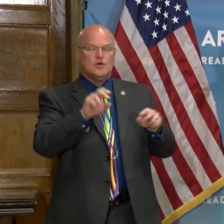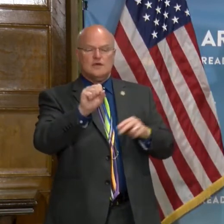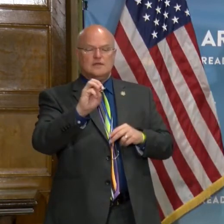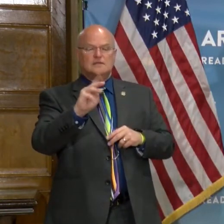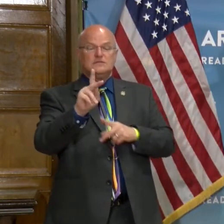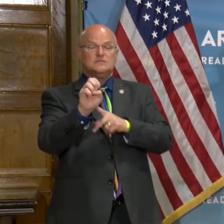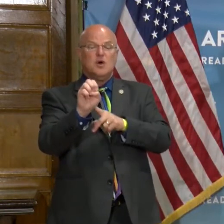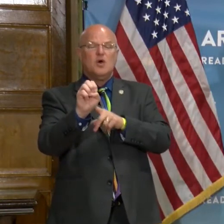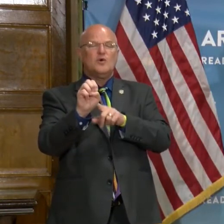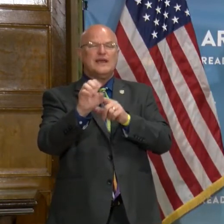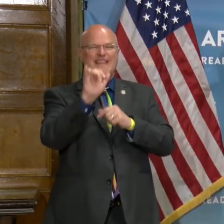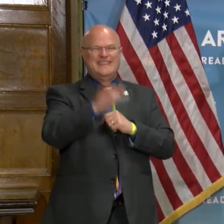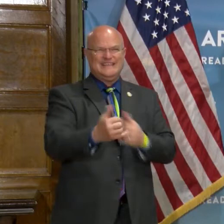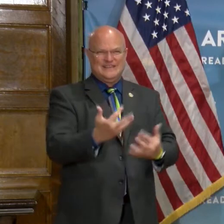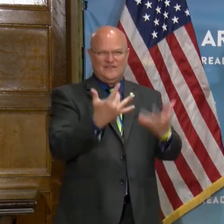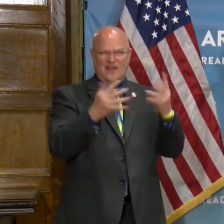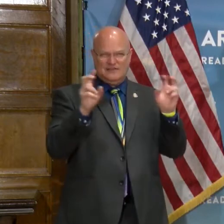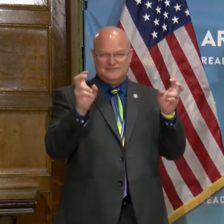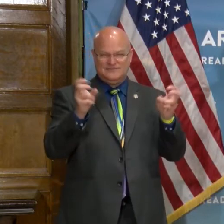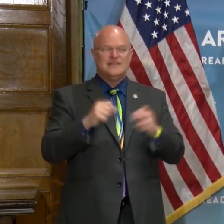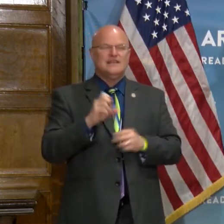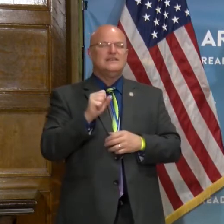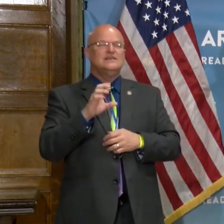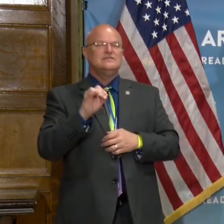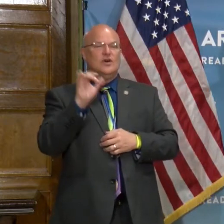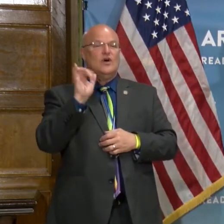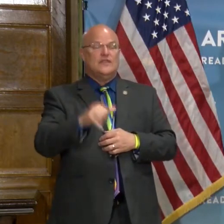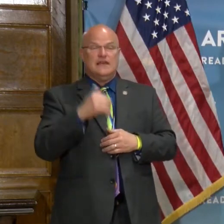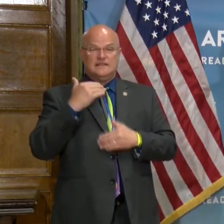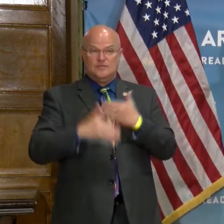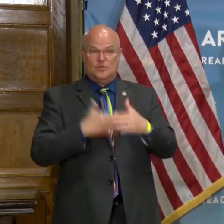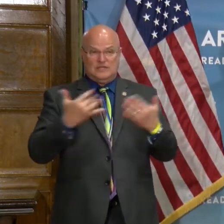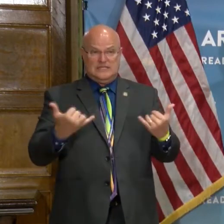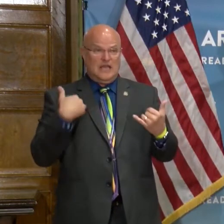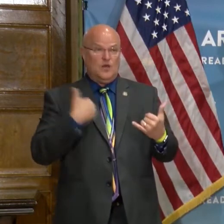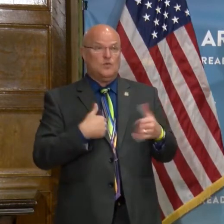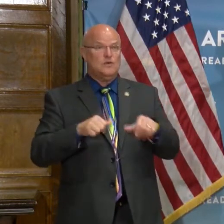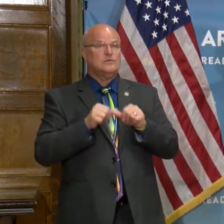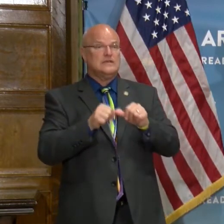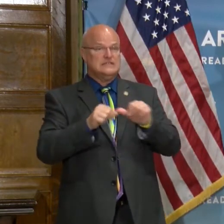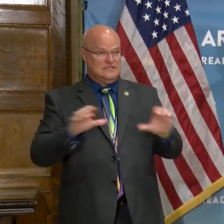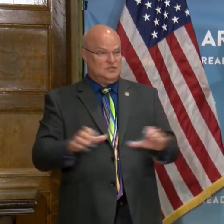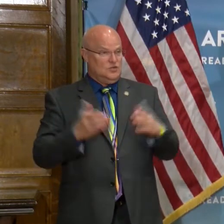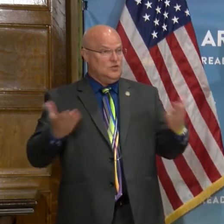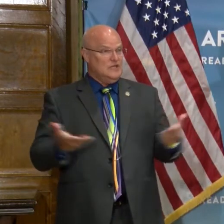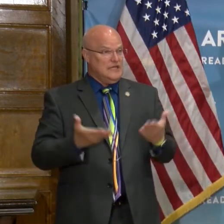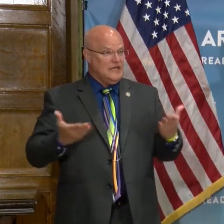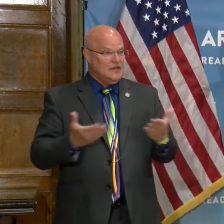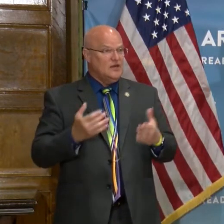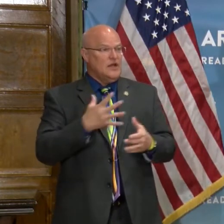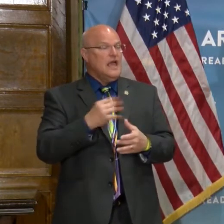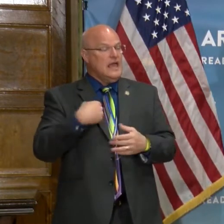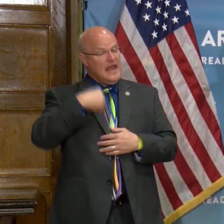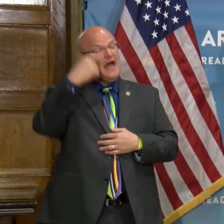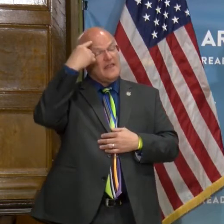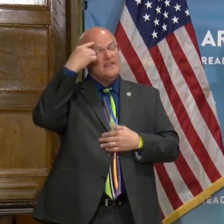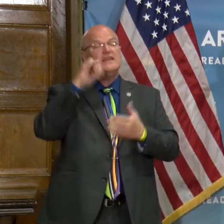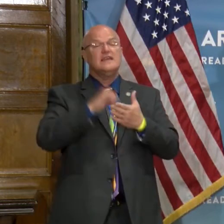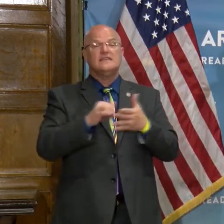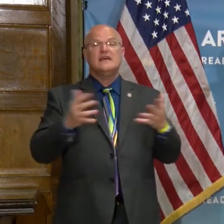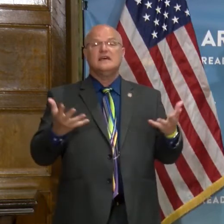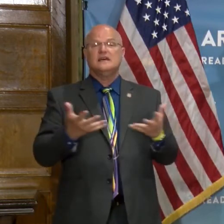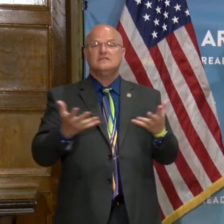smoke because that's where the fire is likely to be. So that's the process that we will continue to do here, and I think that's